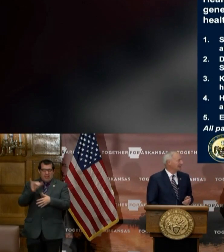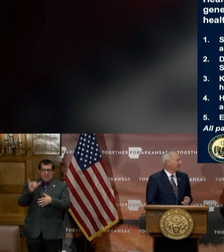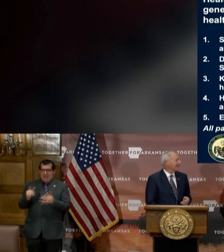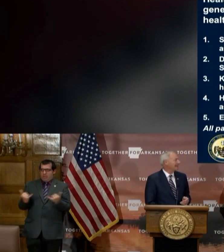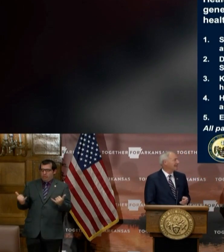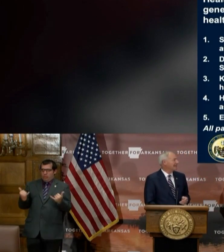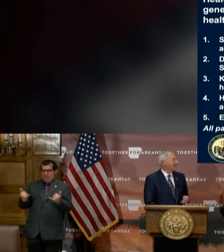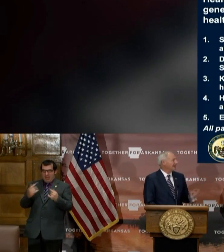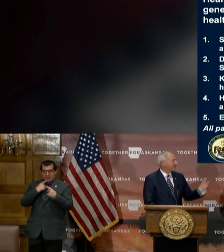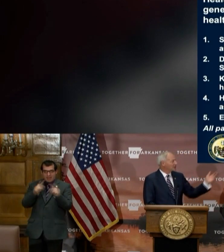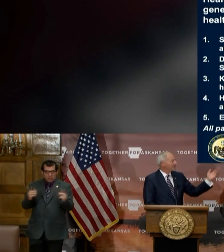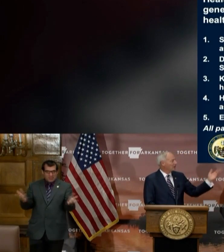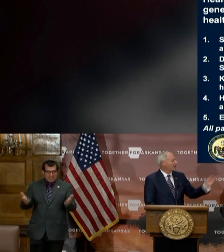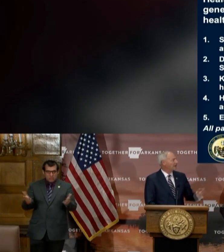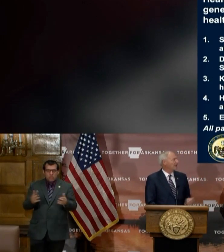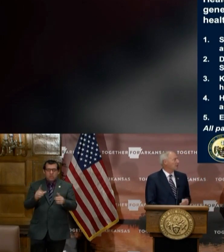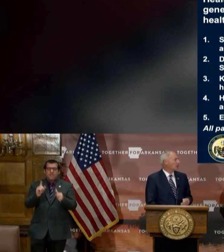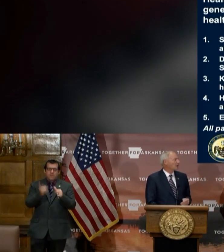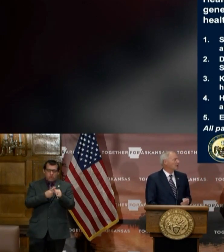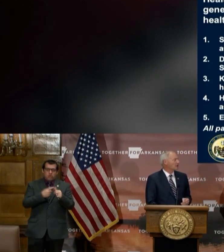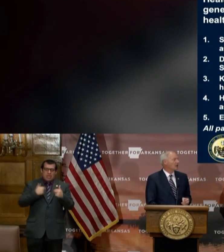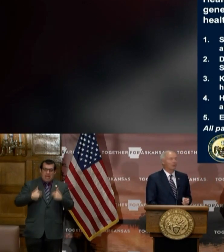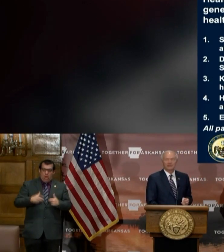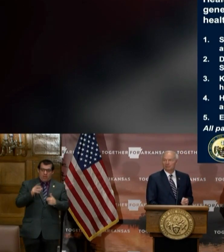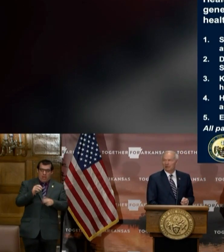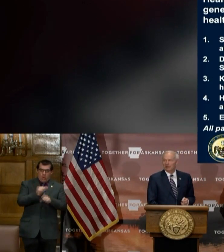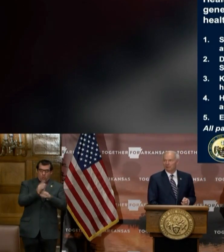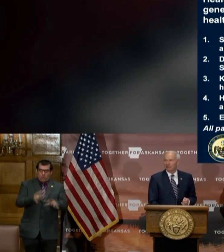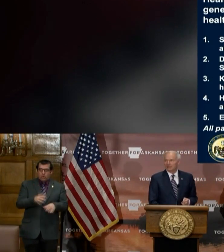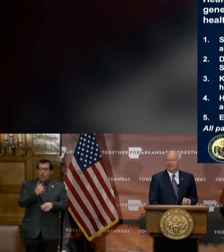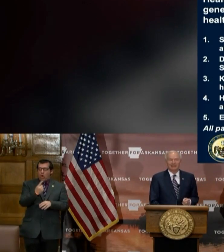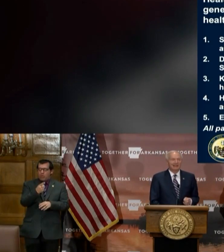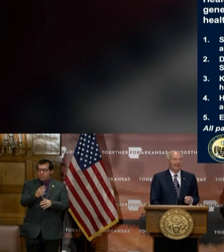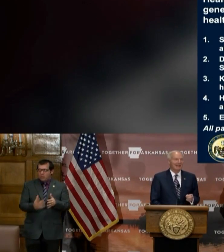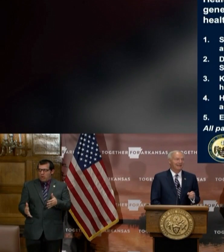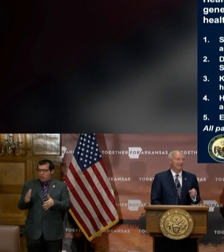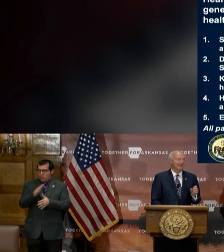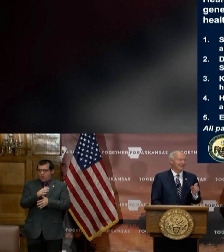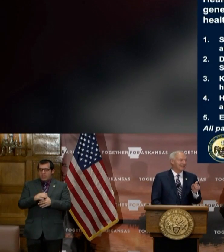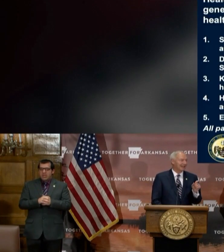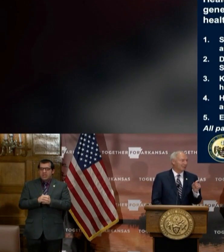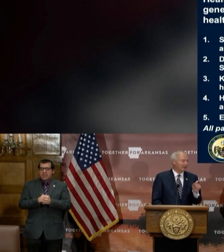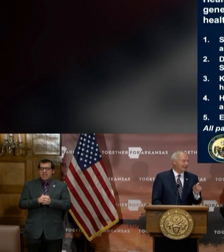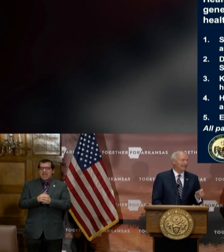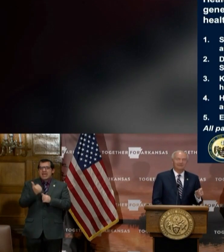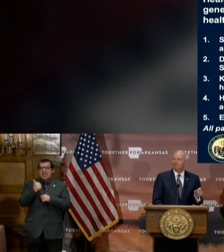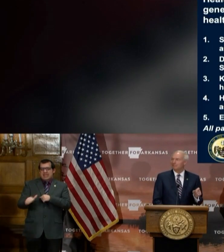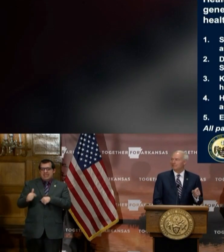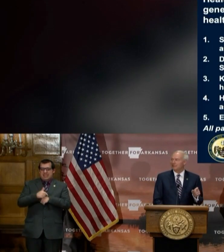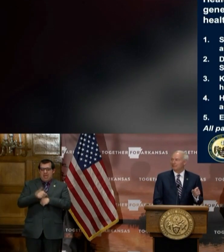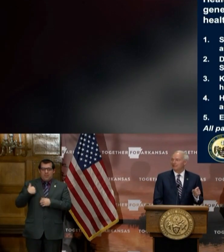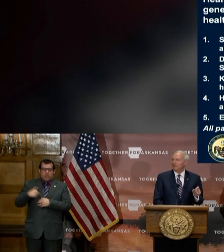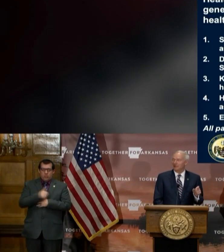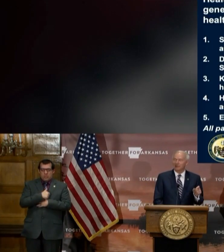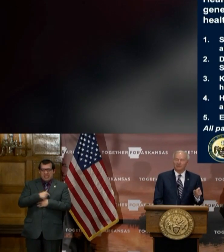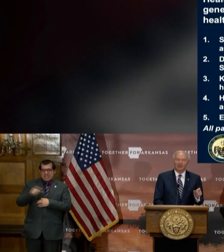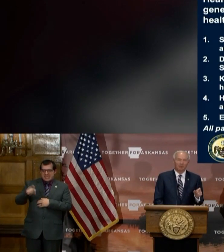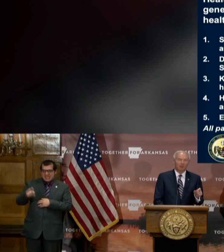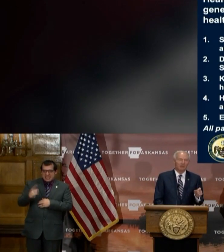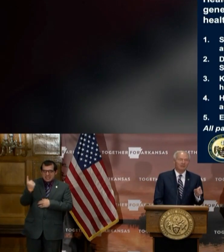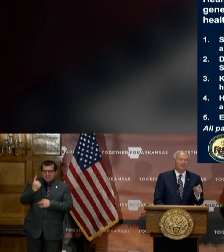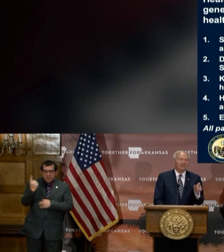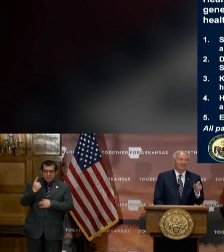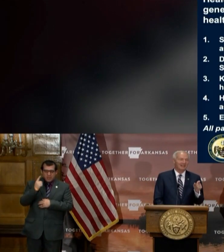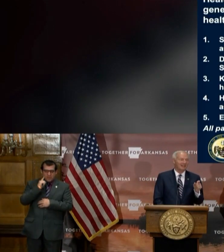for today, that first of all, healthcare workers are always the priority. And anytime we need something for our